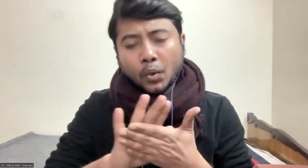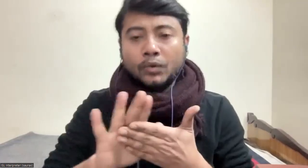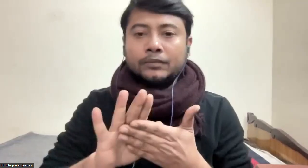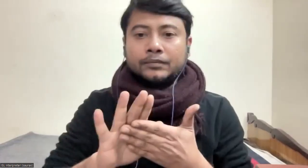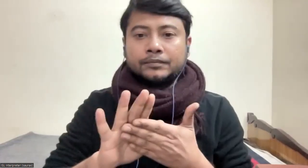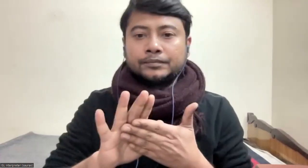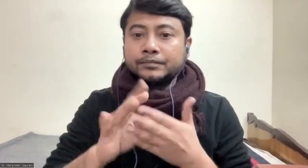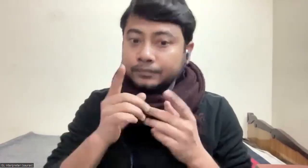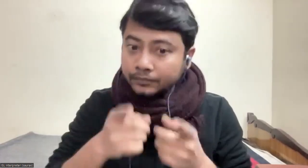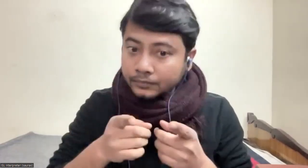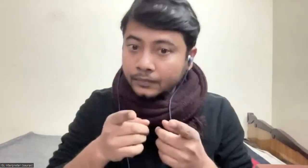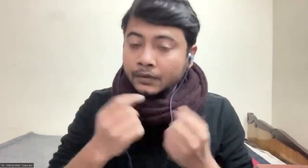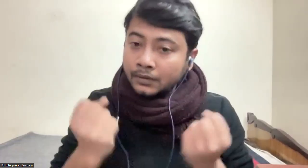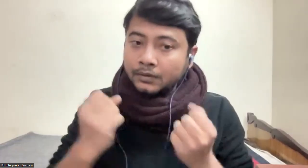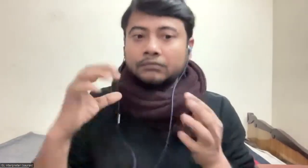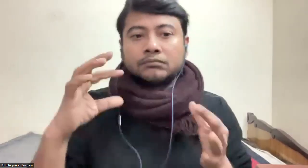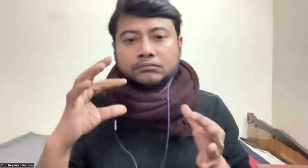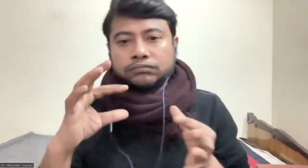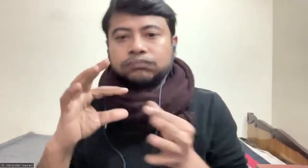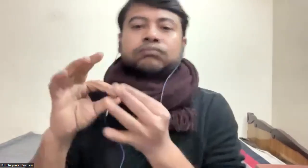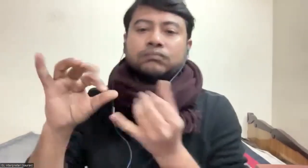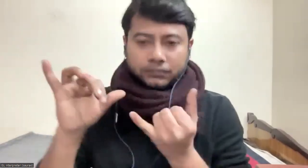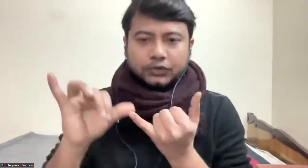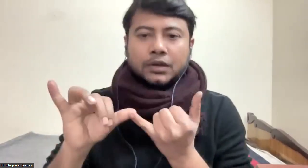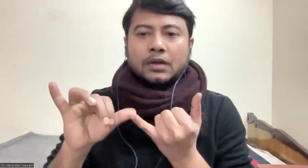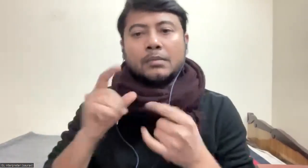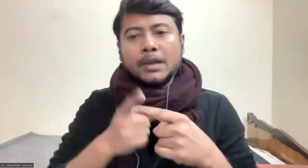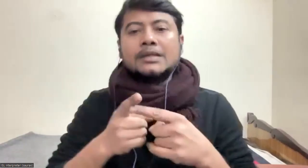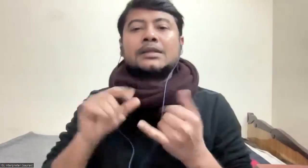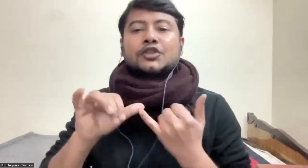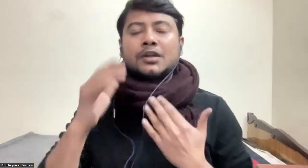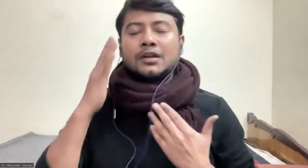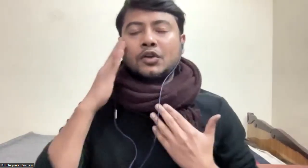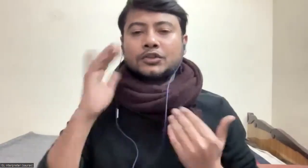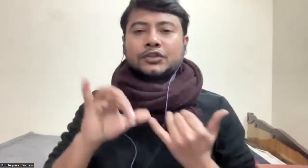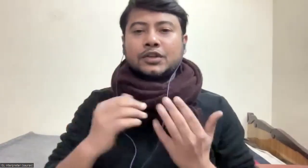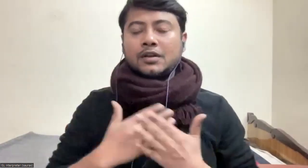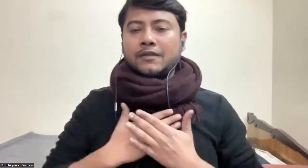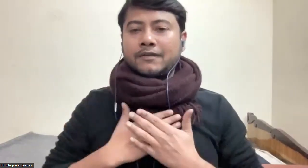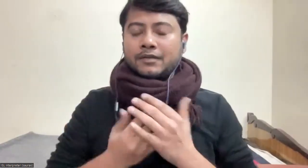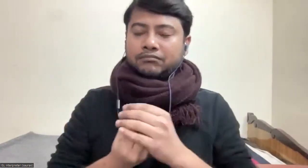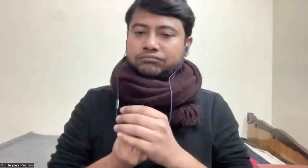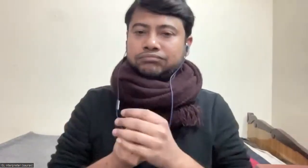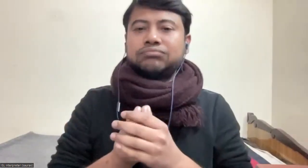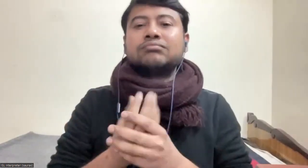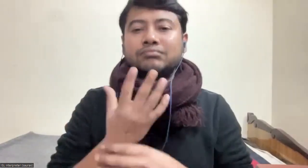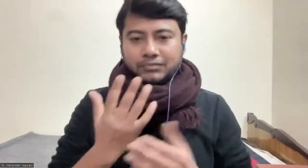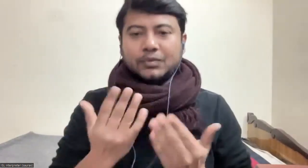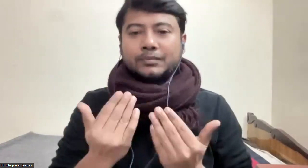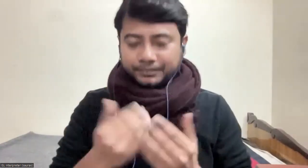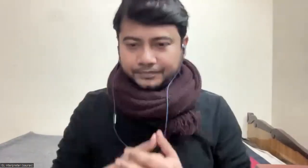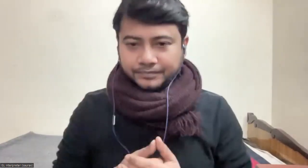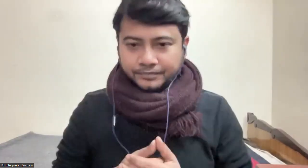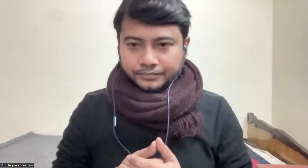Okay. So in order to develop that love, in order to understand our eternal relationship with Krishna, we